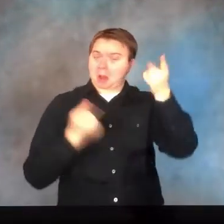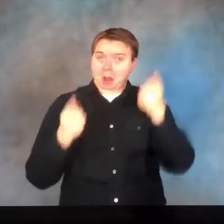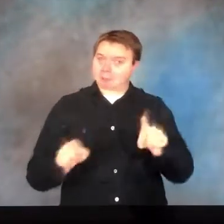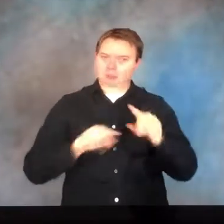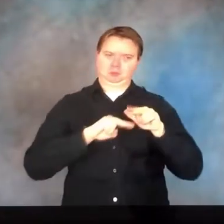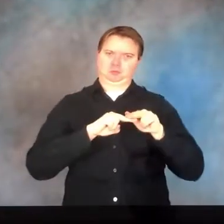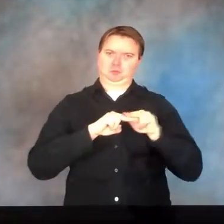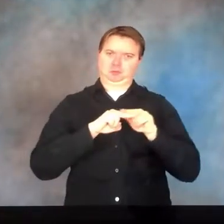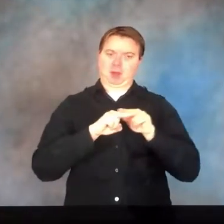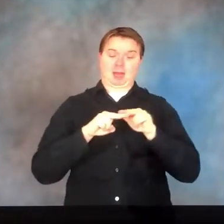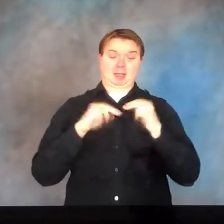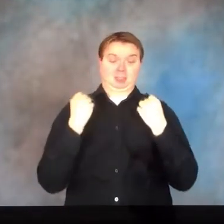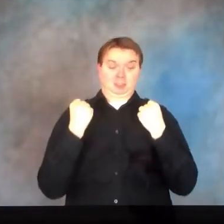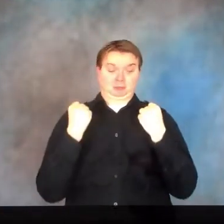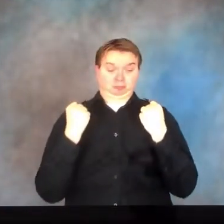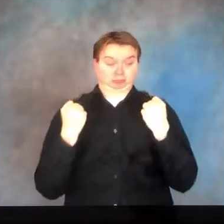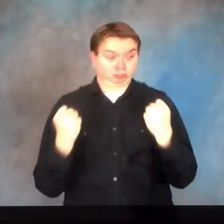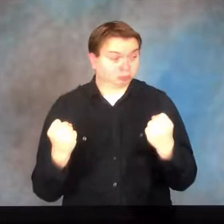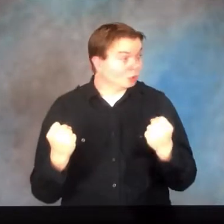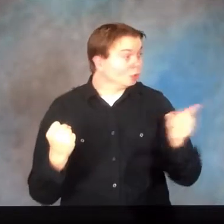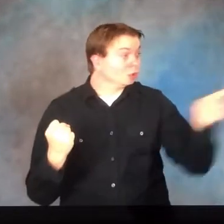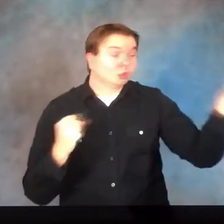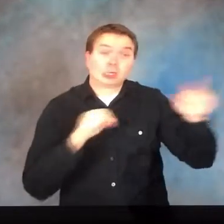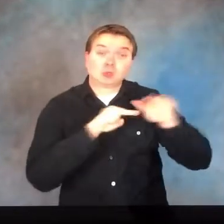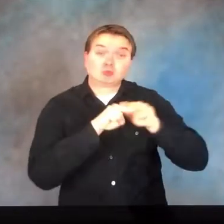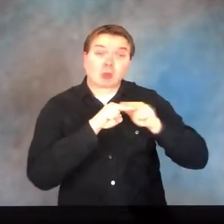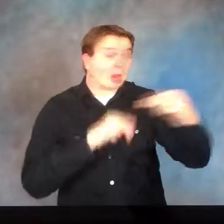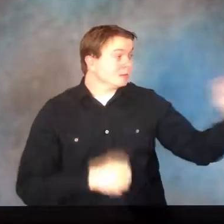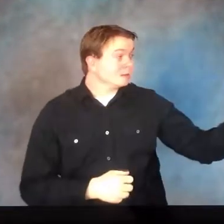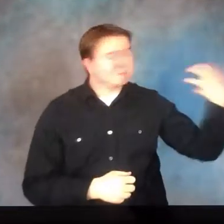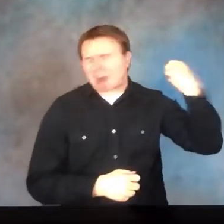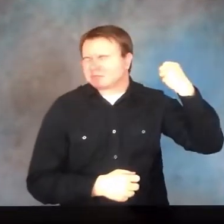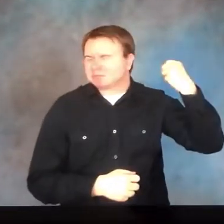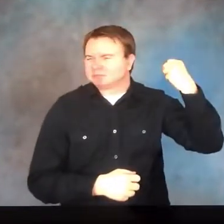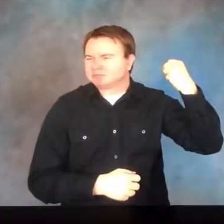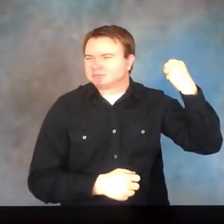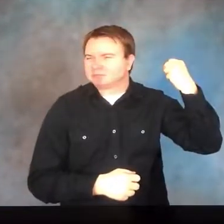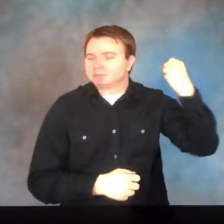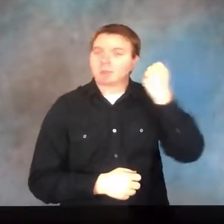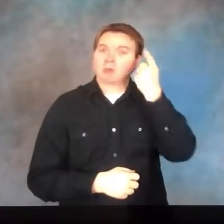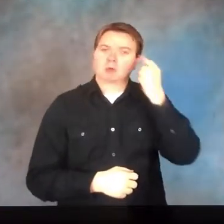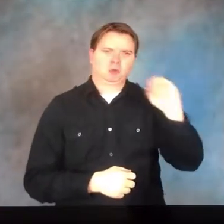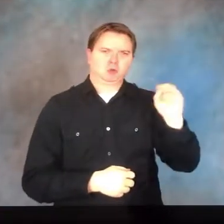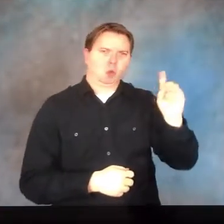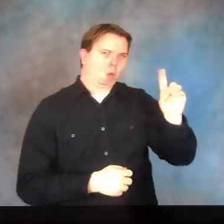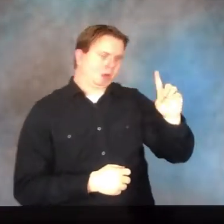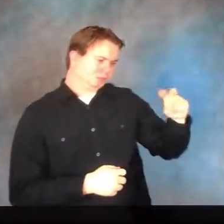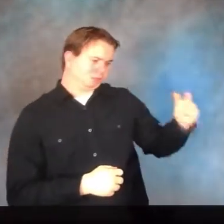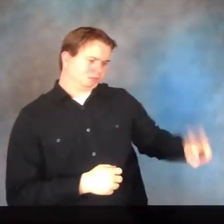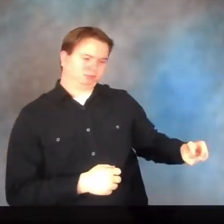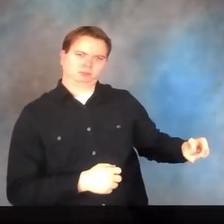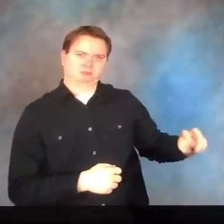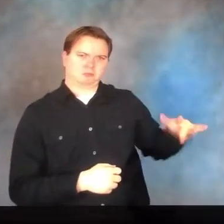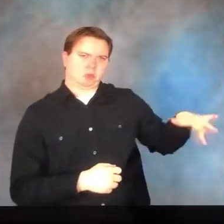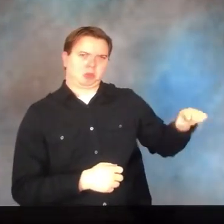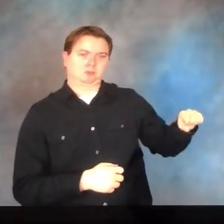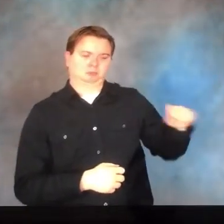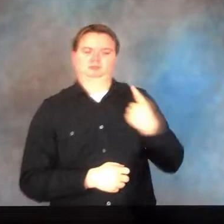matter. I'm drawing from my mom's experience. She drove over the train tracks, she was hit by the train.